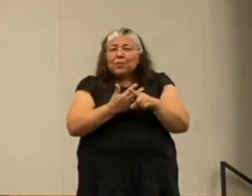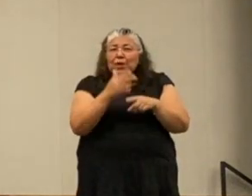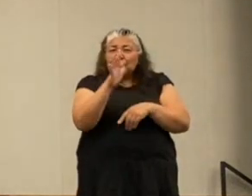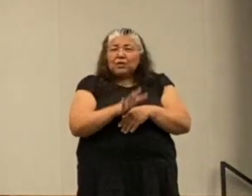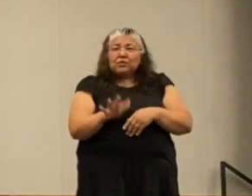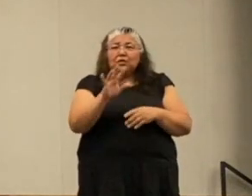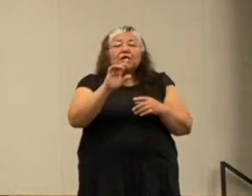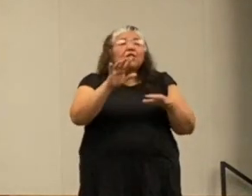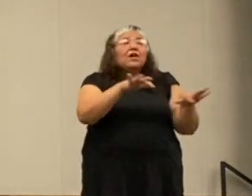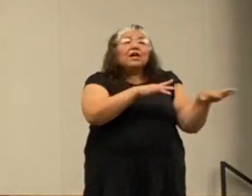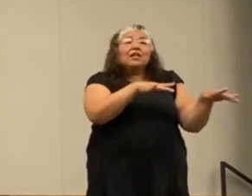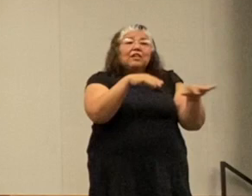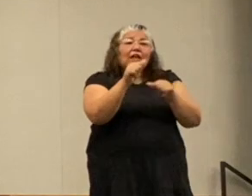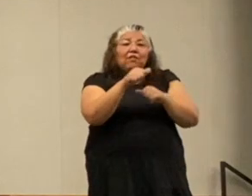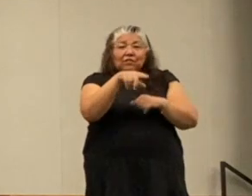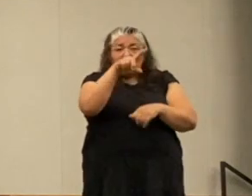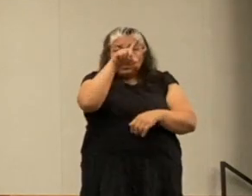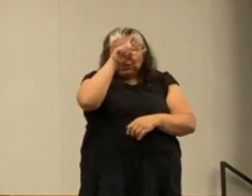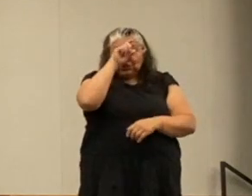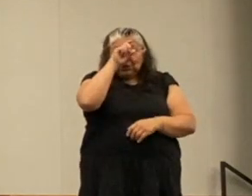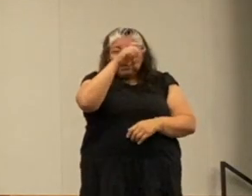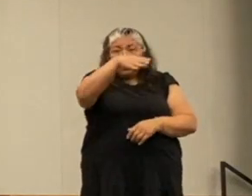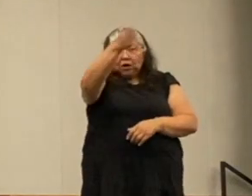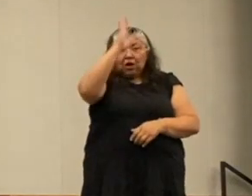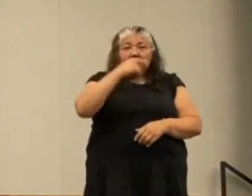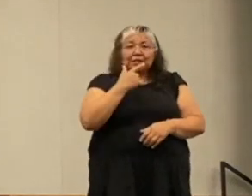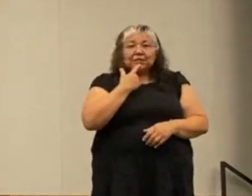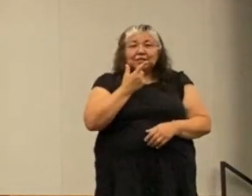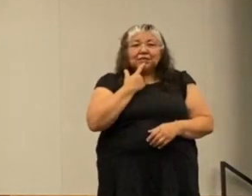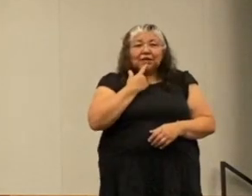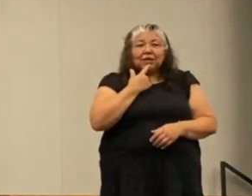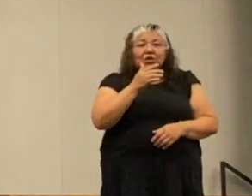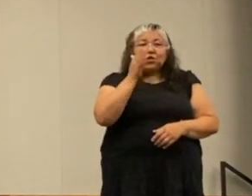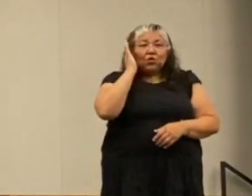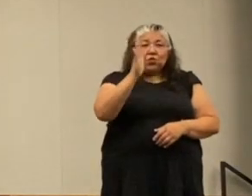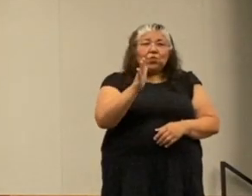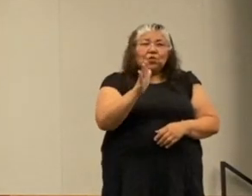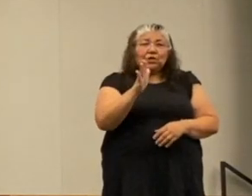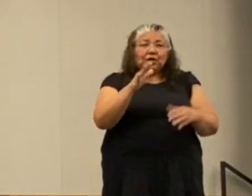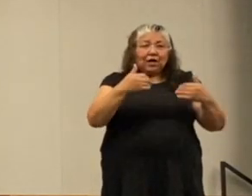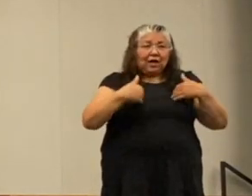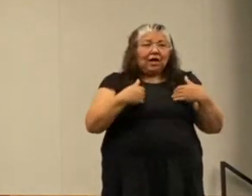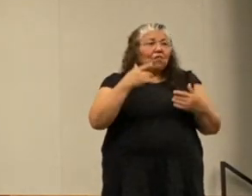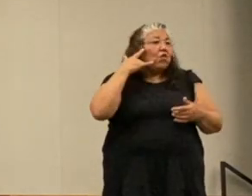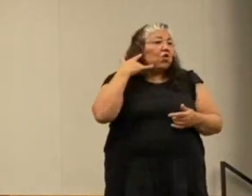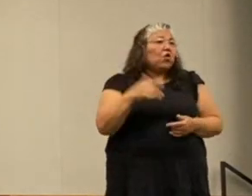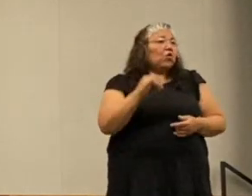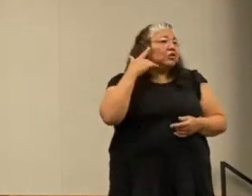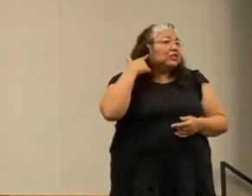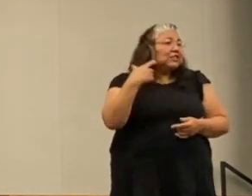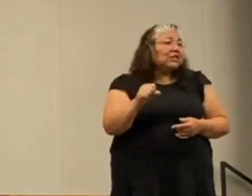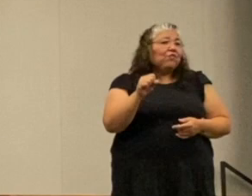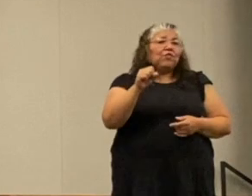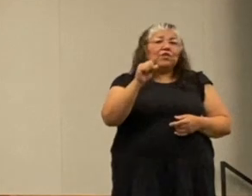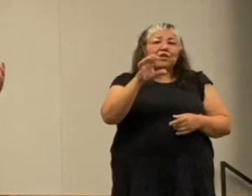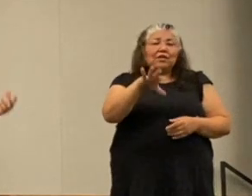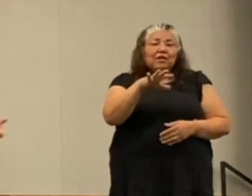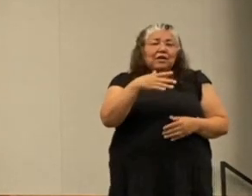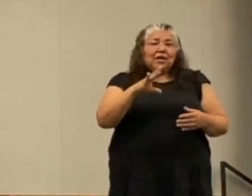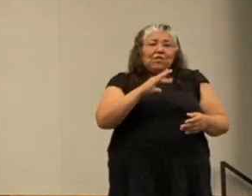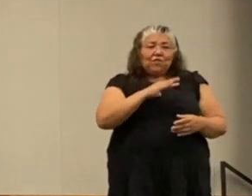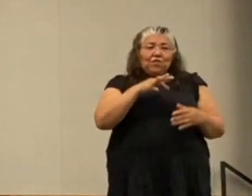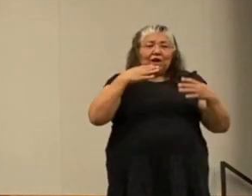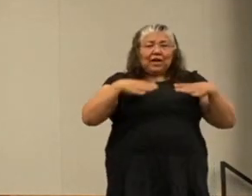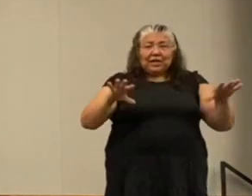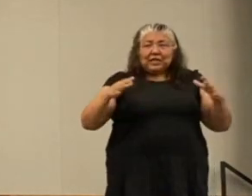they left Egypt, God told them that they were going to receive gold and silver and fine linen and